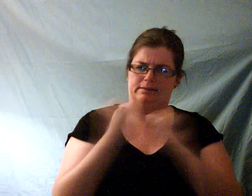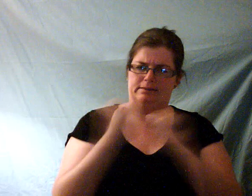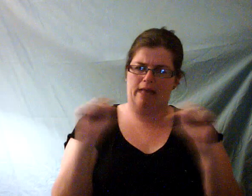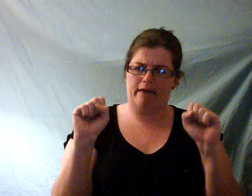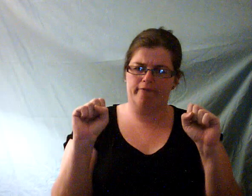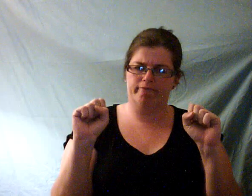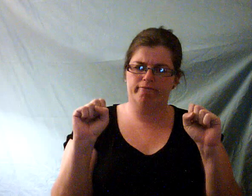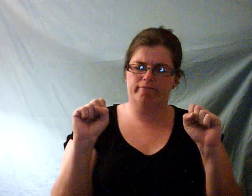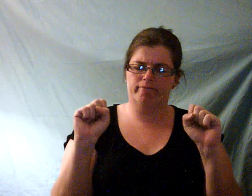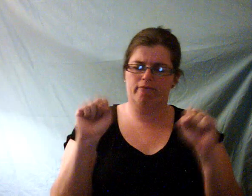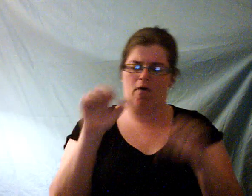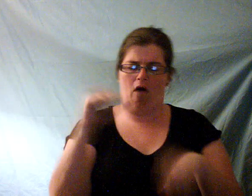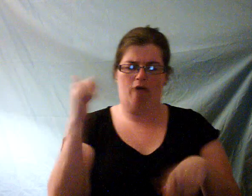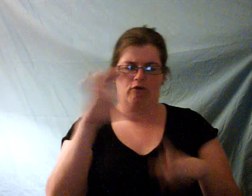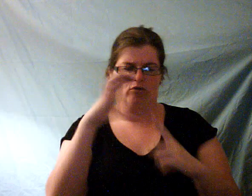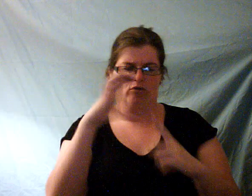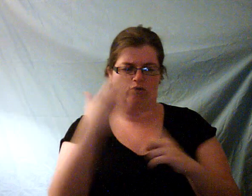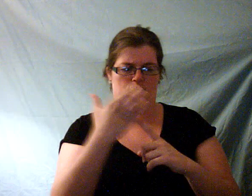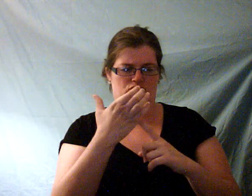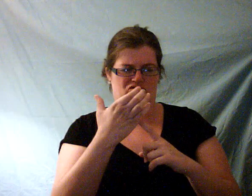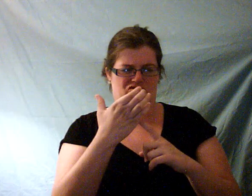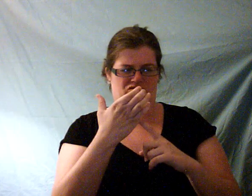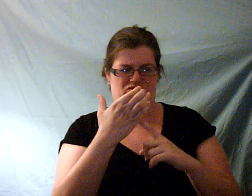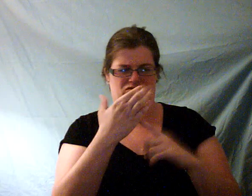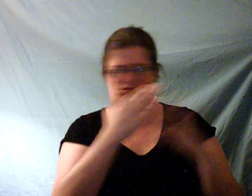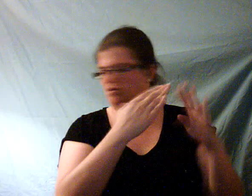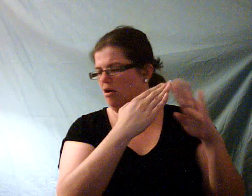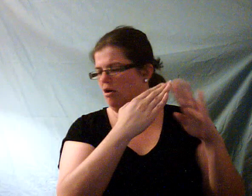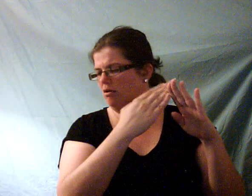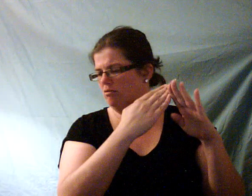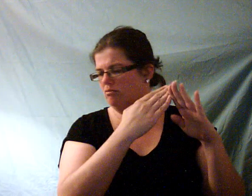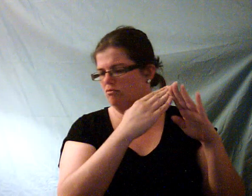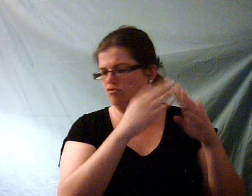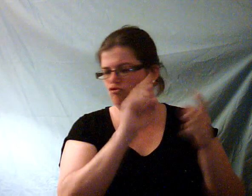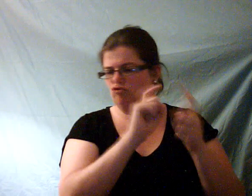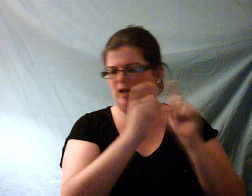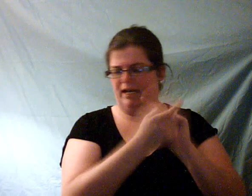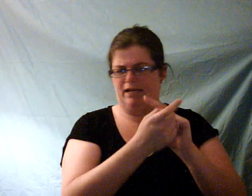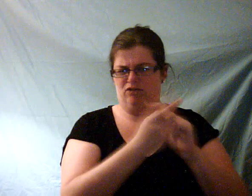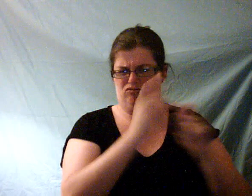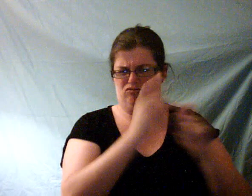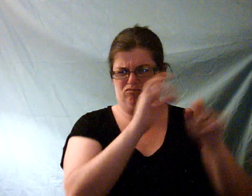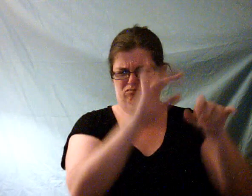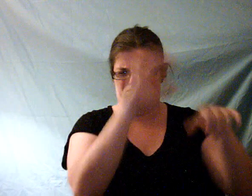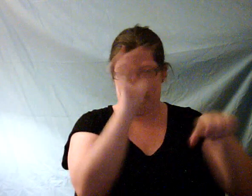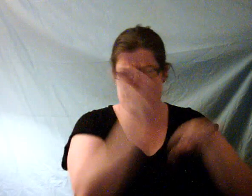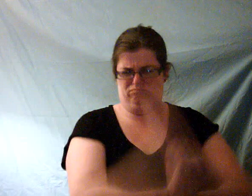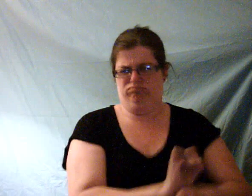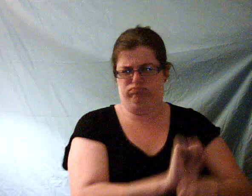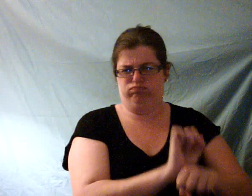shun change and they tend to keep tradition.